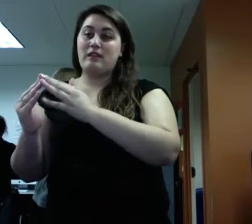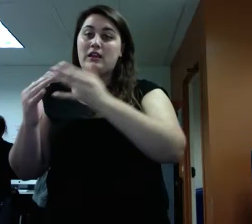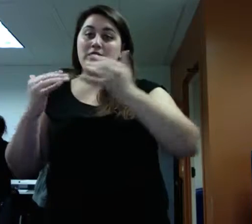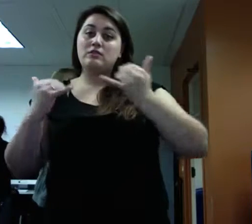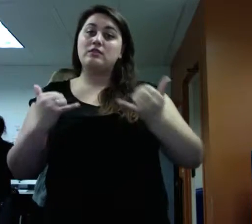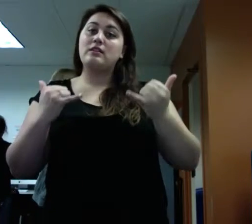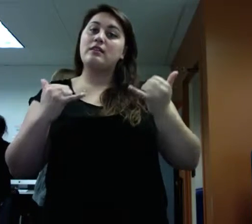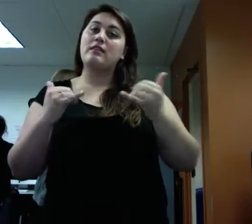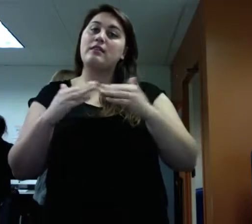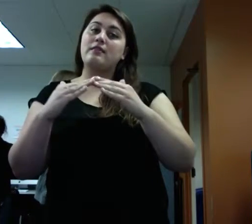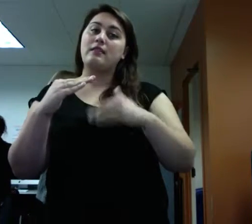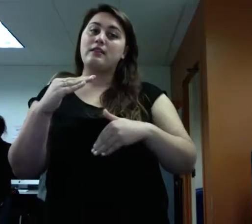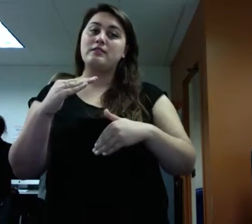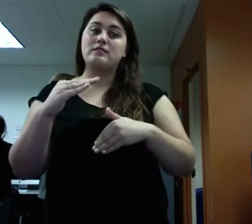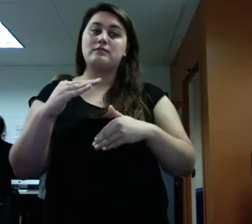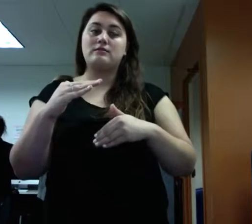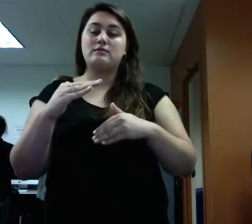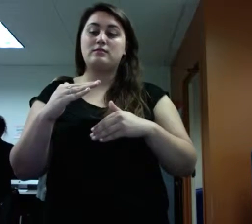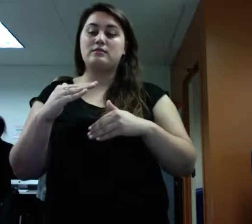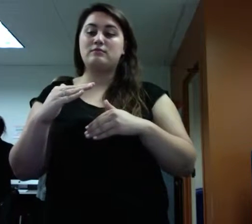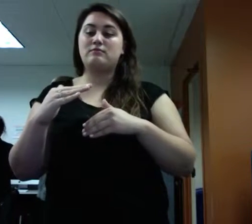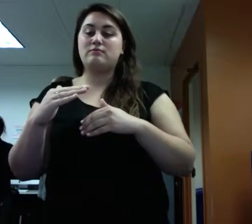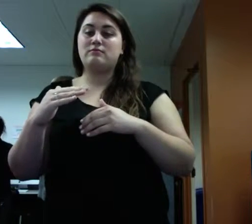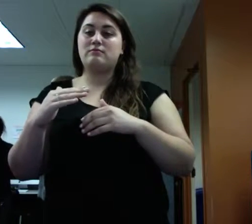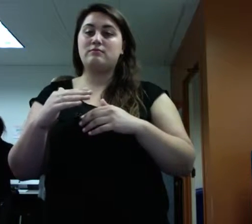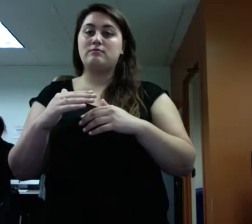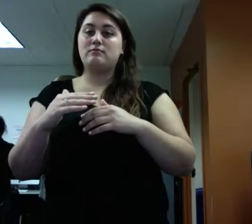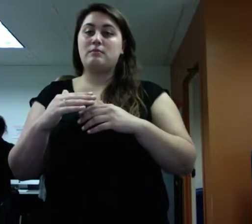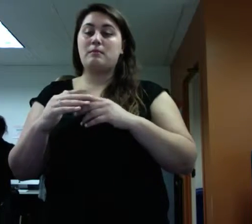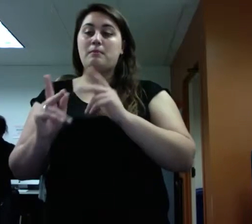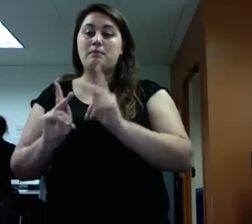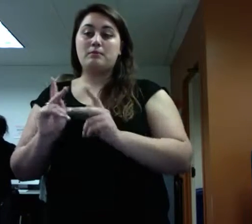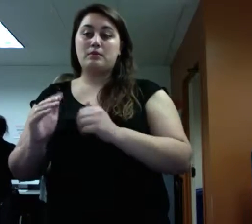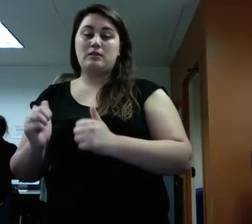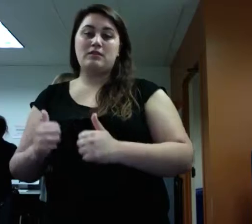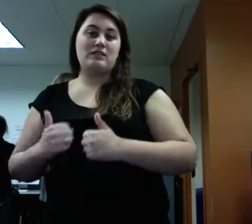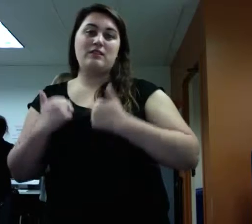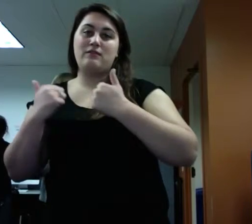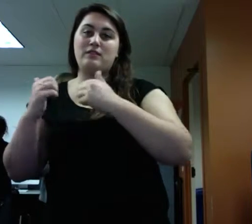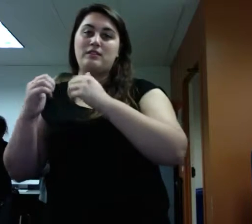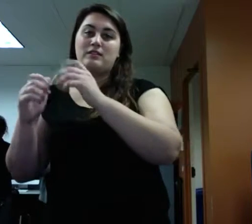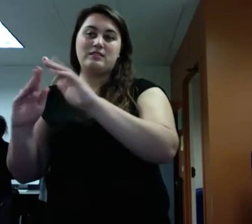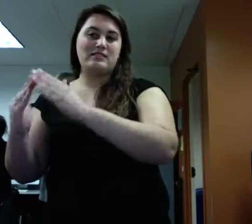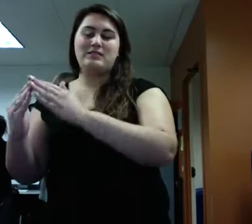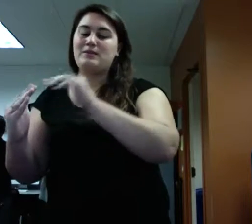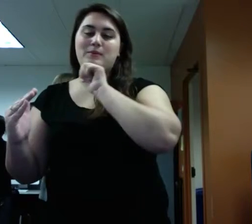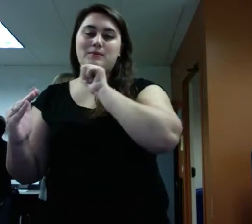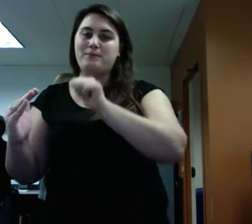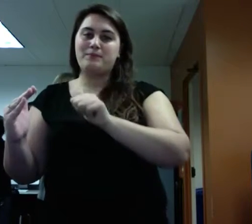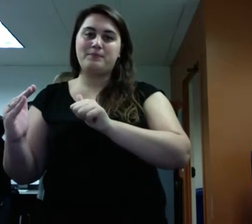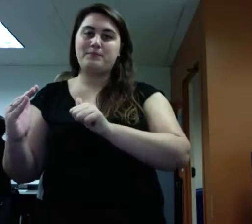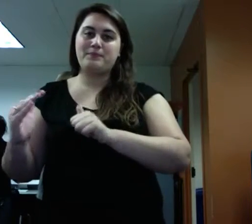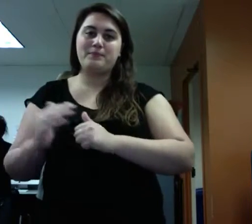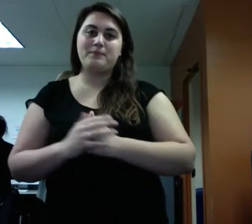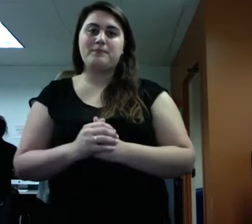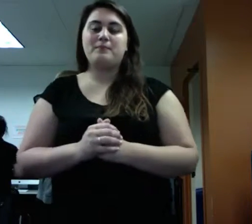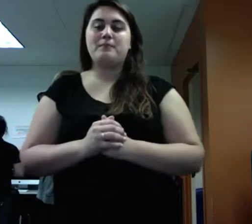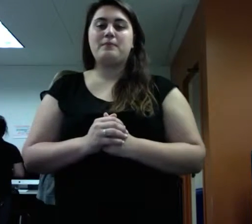35% of urban residents live in the central cities. Moreover, the incomes of our central city residents, the